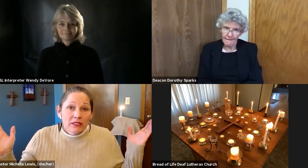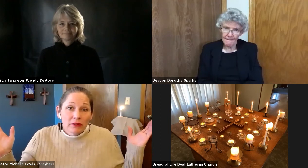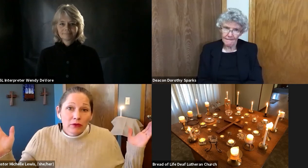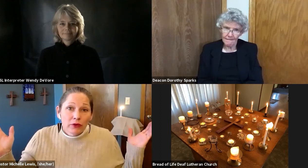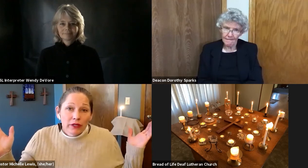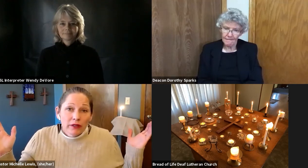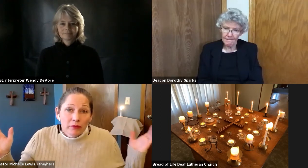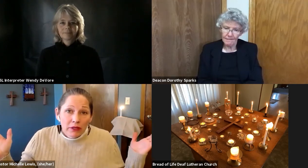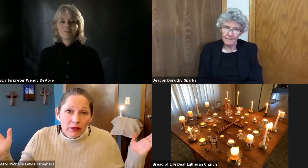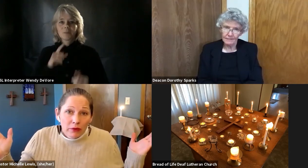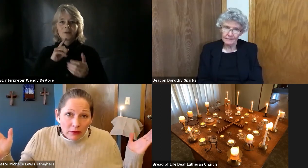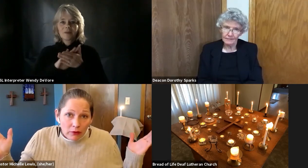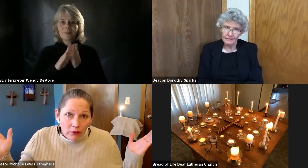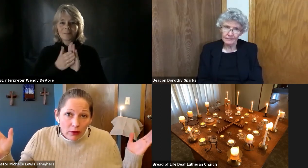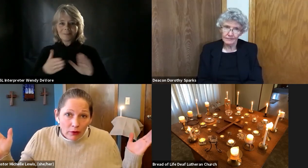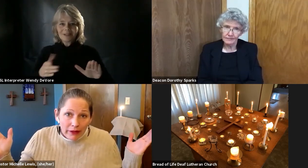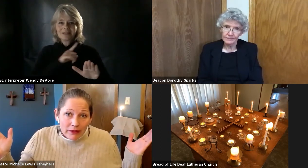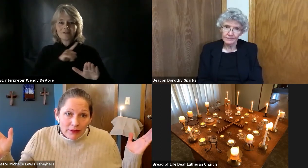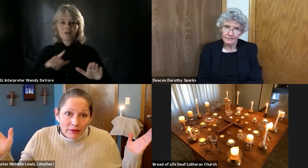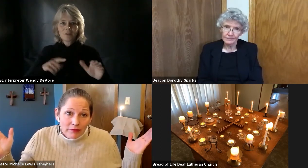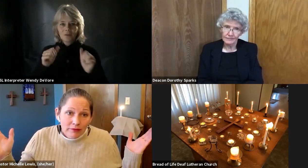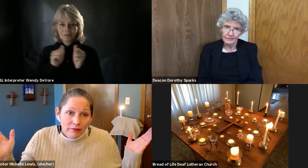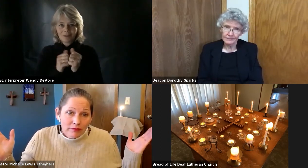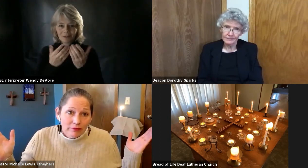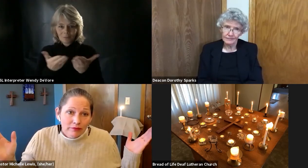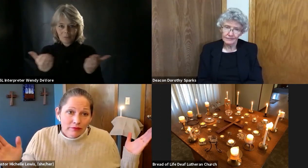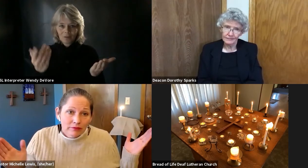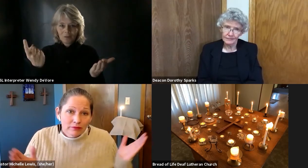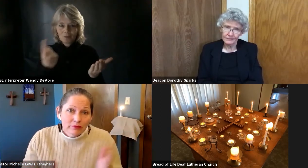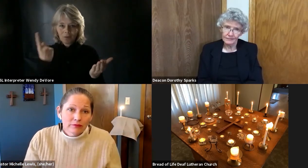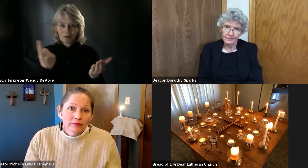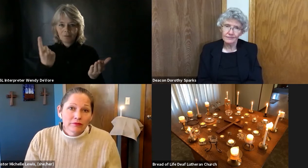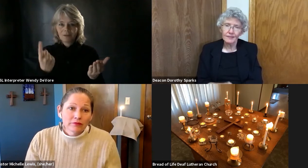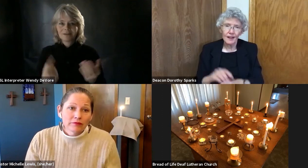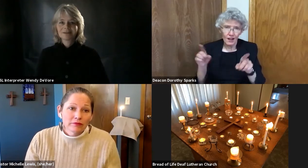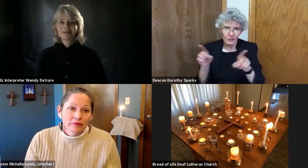May the peace of the Lord be with you always.